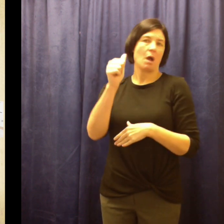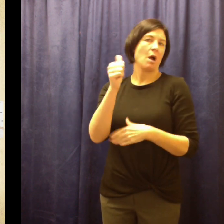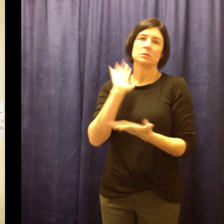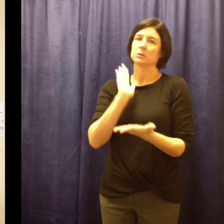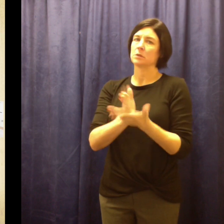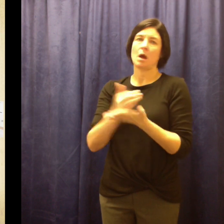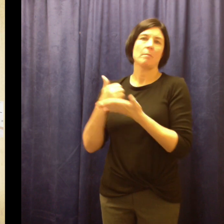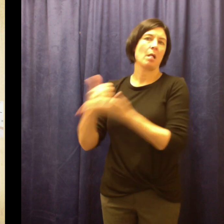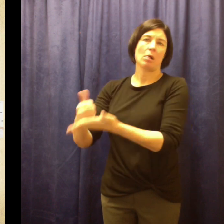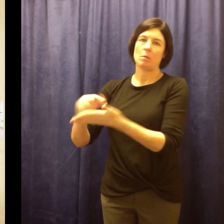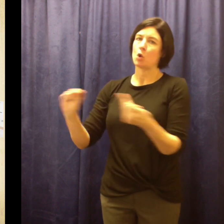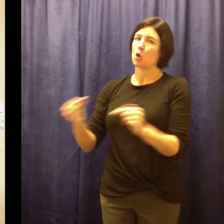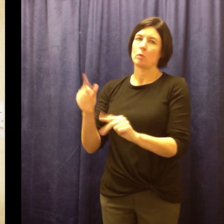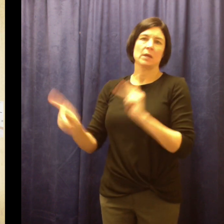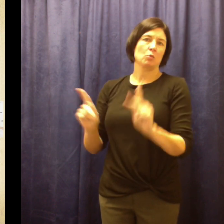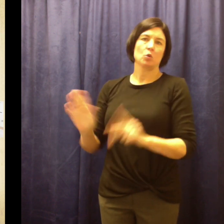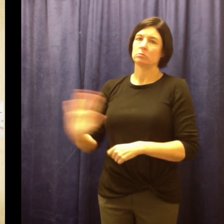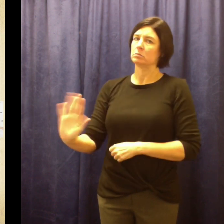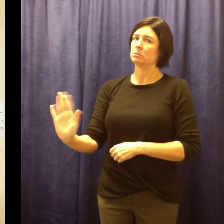injured persons.